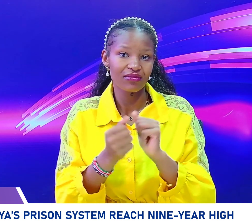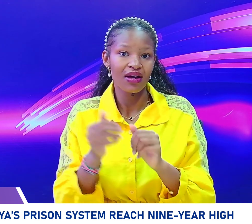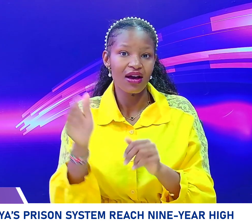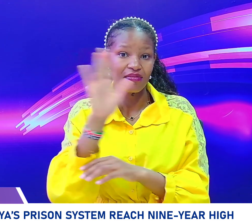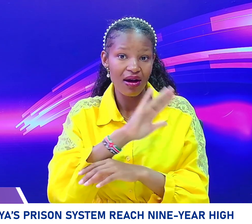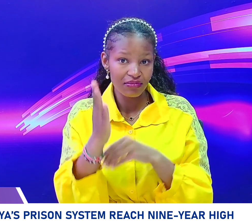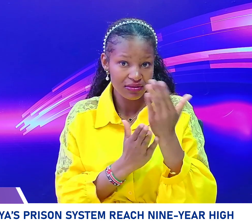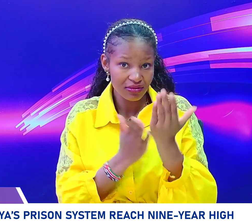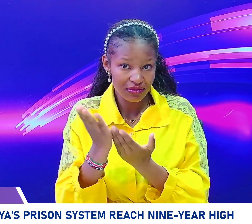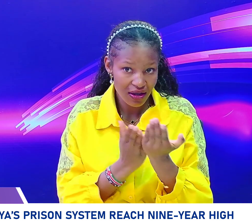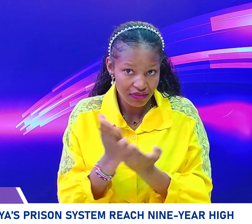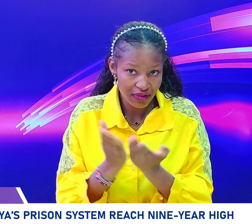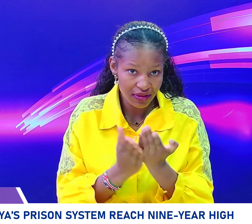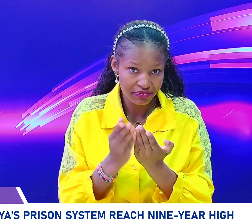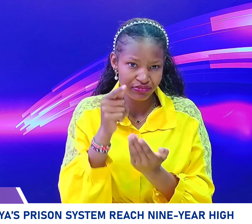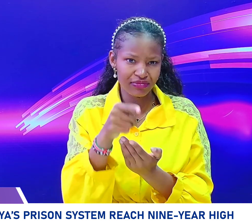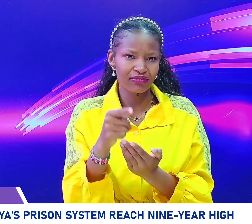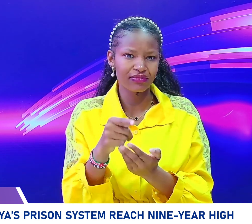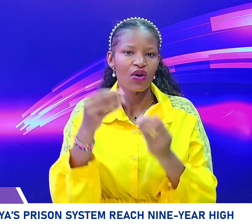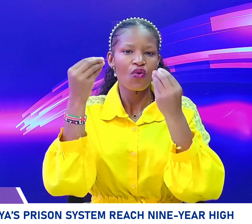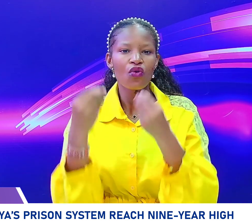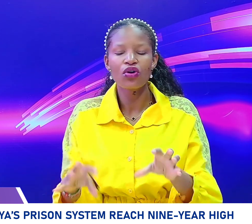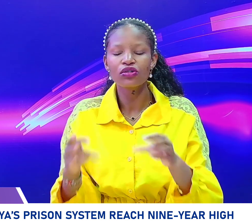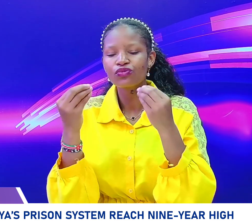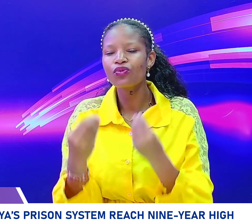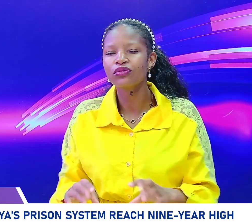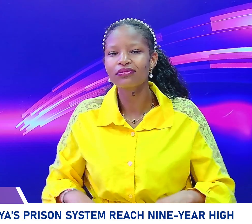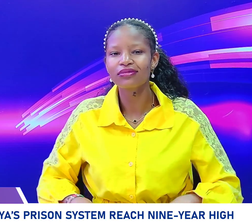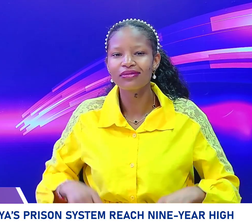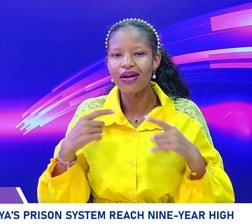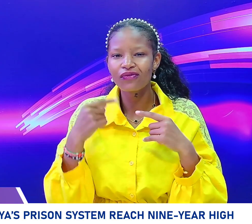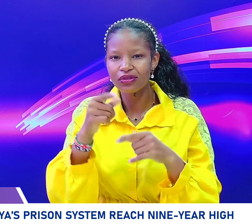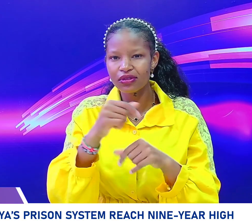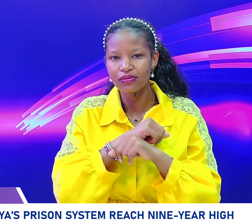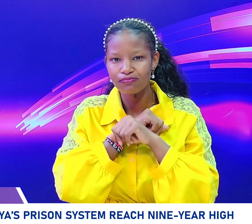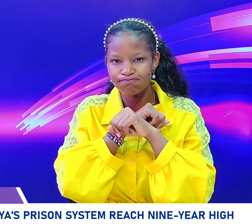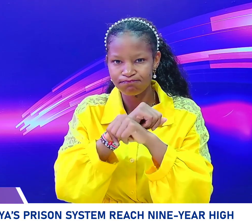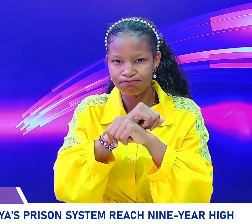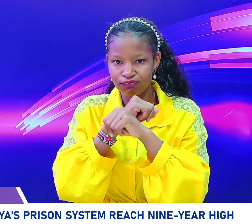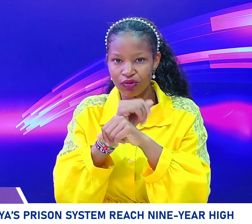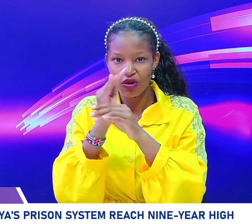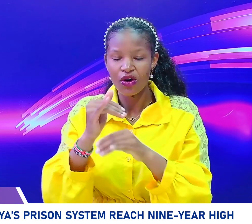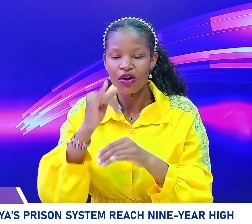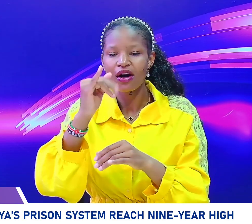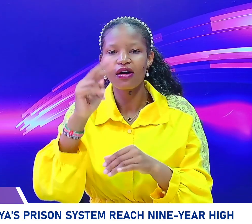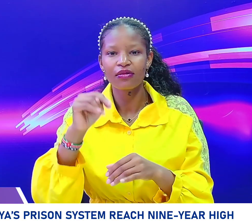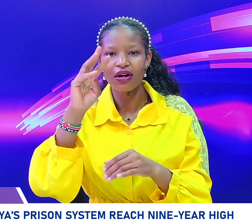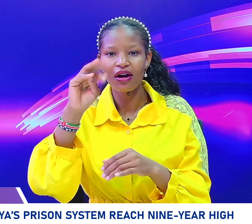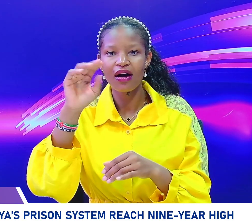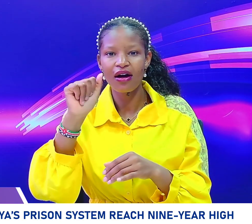pushing for urgent interventions, including decongesting and enhancing welfare services to prevent further loss of life